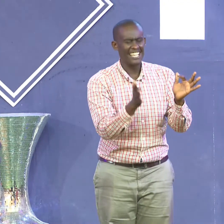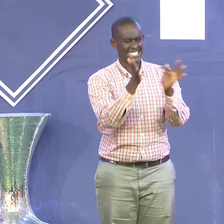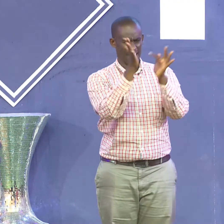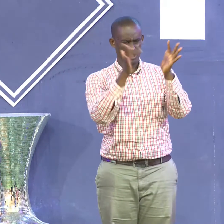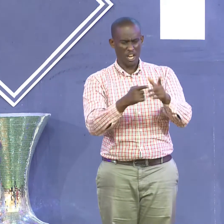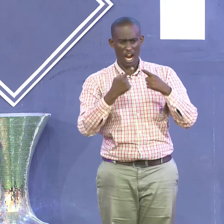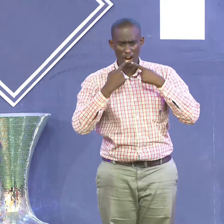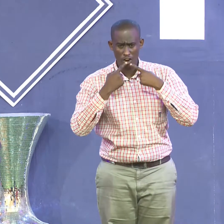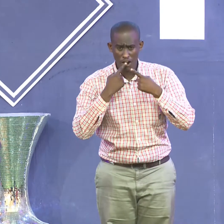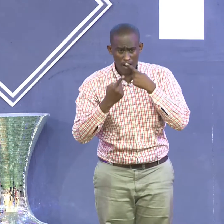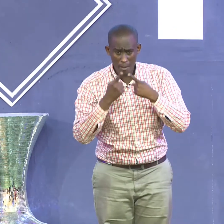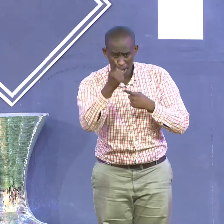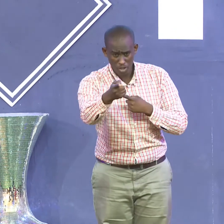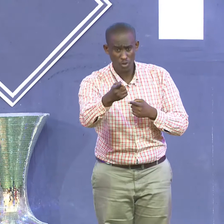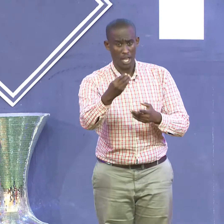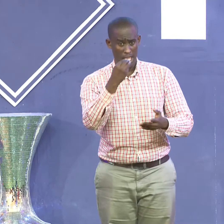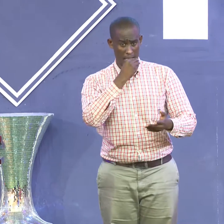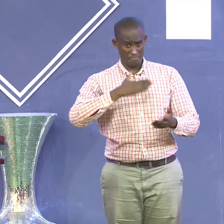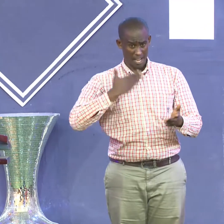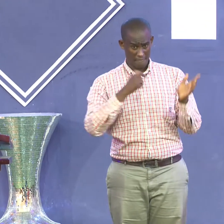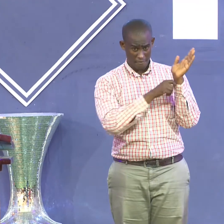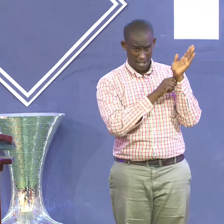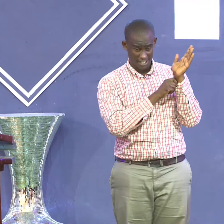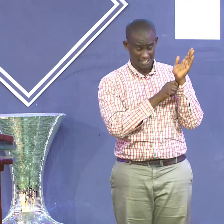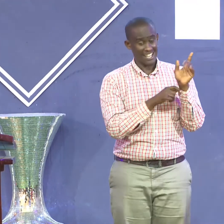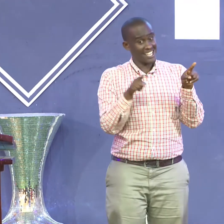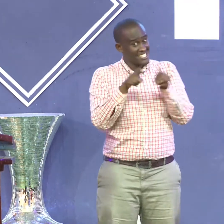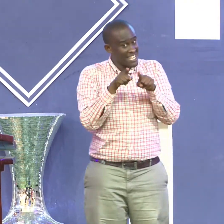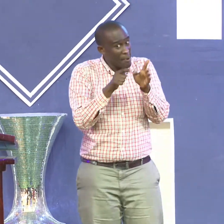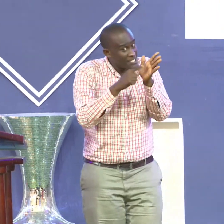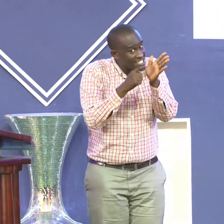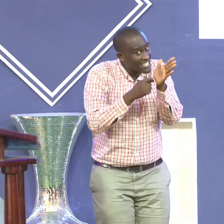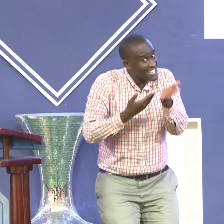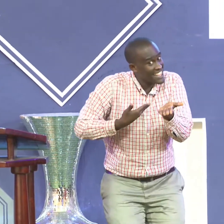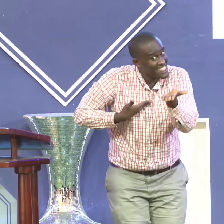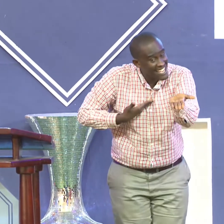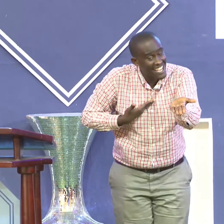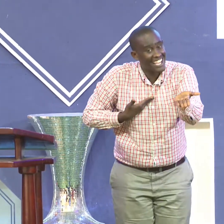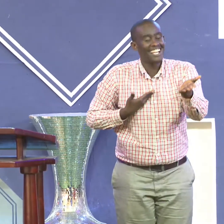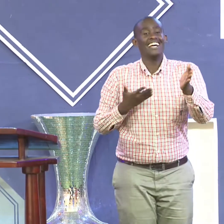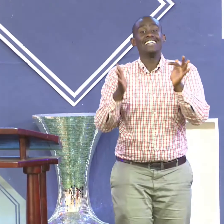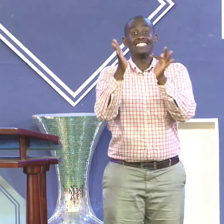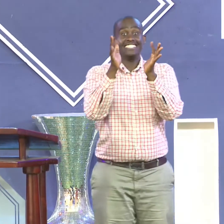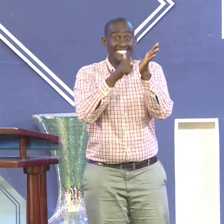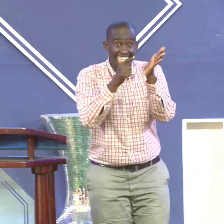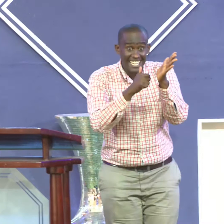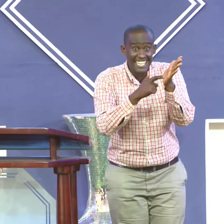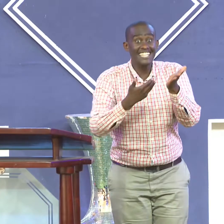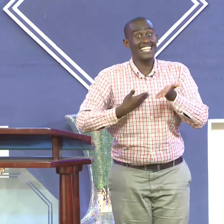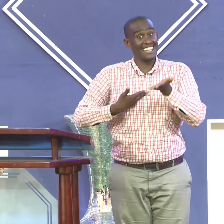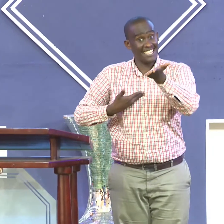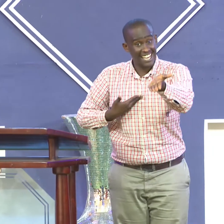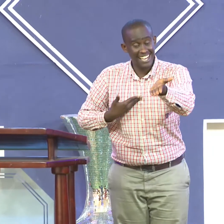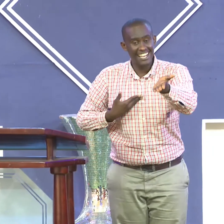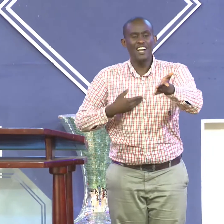omubiri gwange. When he says, "Eat of my flesh." Ensige yejiramu. That seed comes along. Ensige yejiramu. That seed comes along.